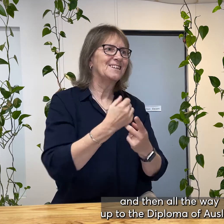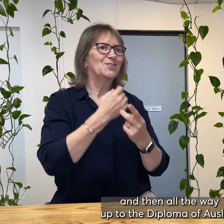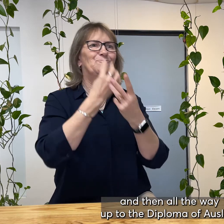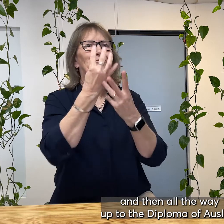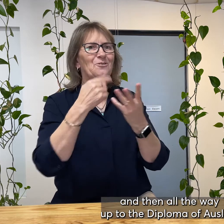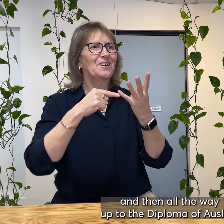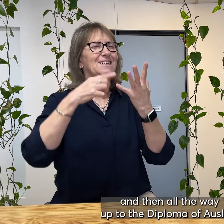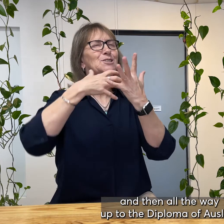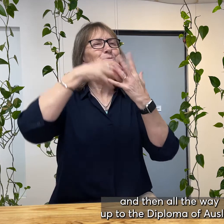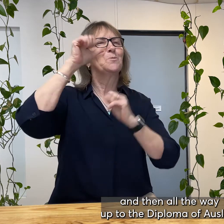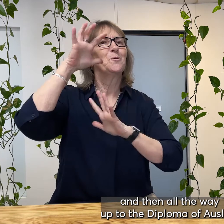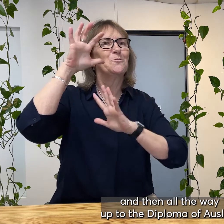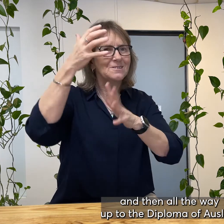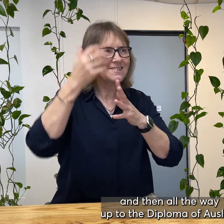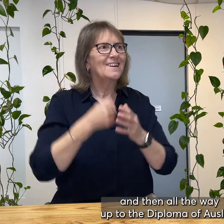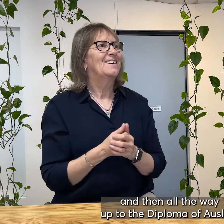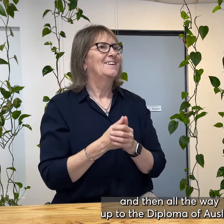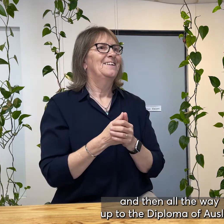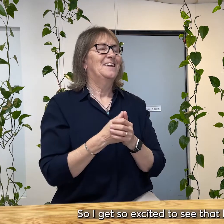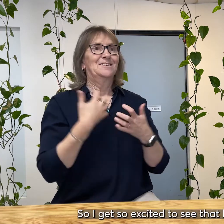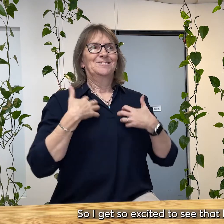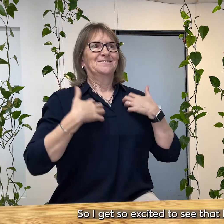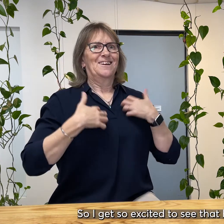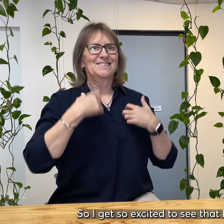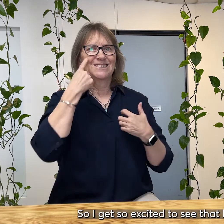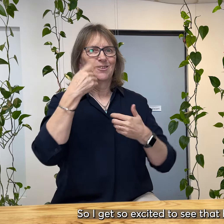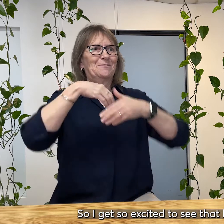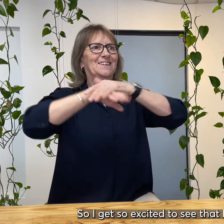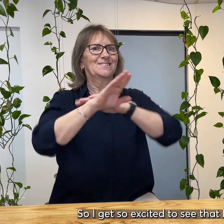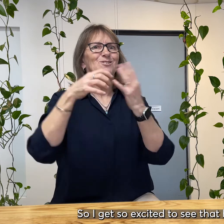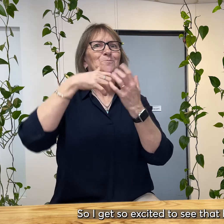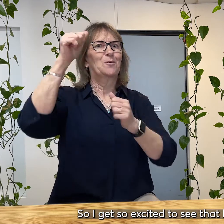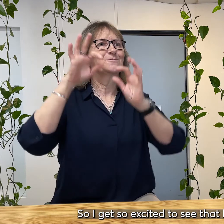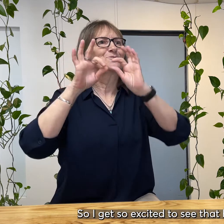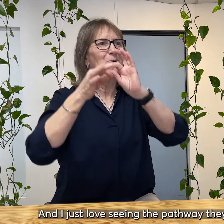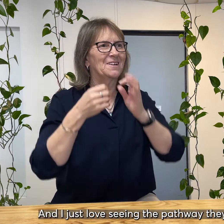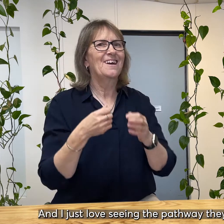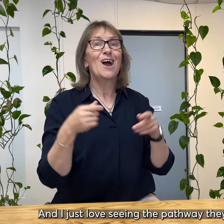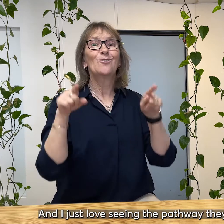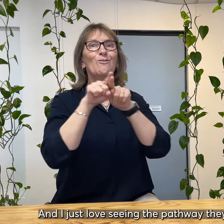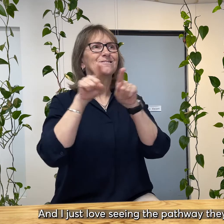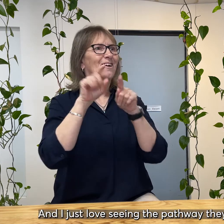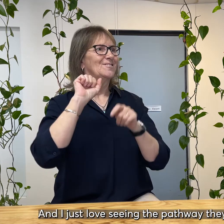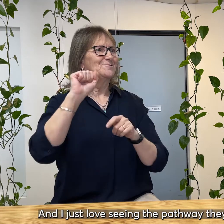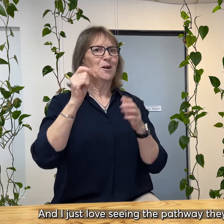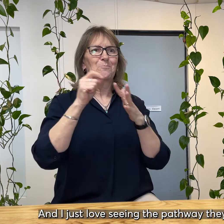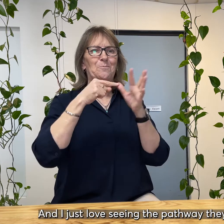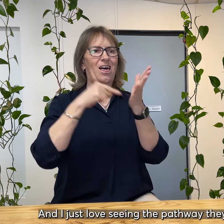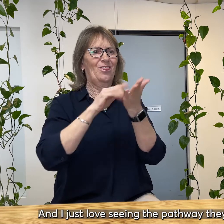all the way up to the Diploma of Auslan. So I get so excited to see that happen, and I love seeing